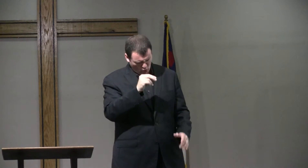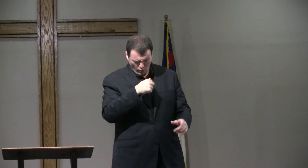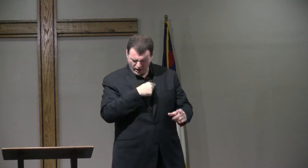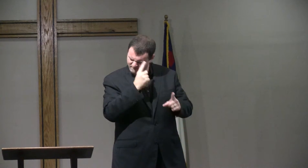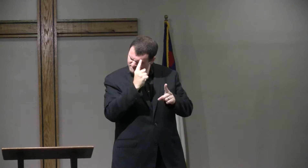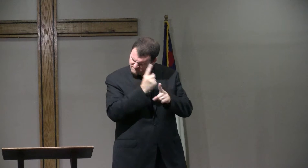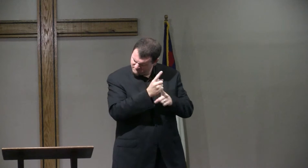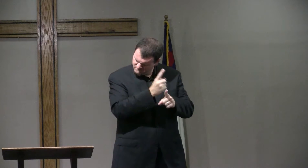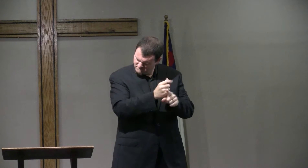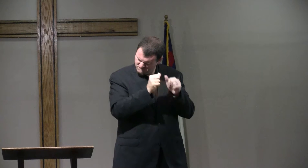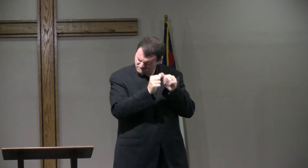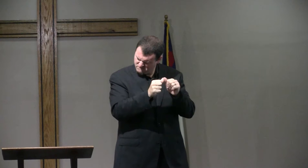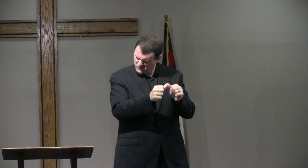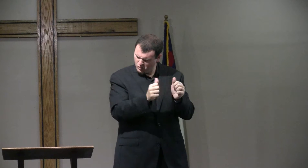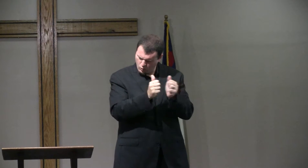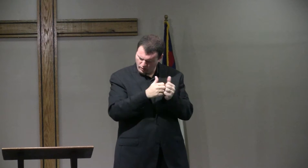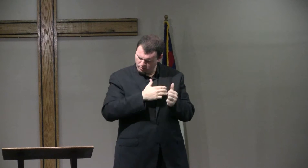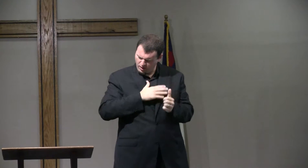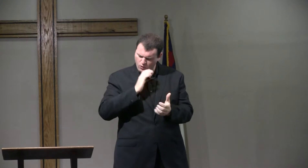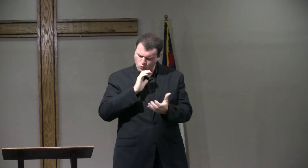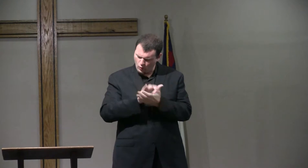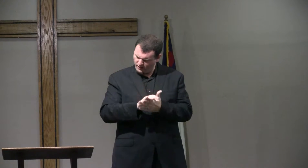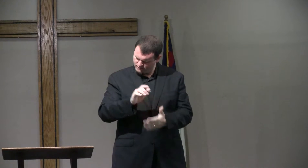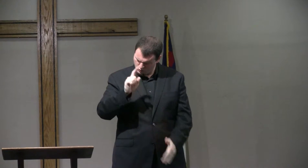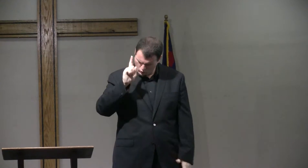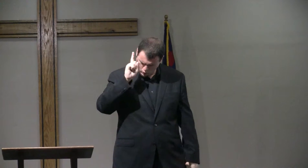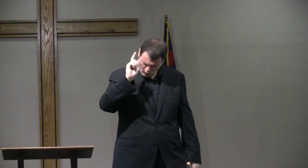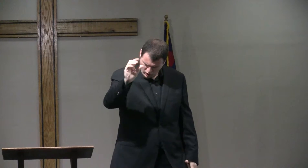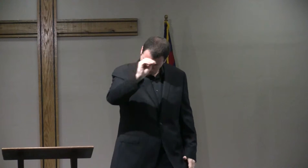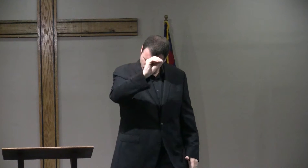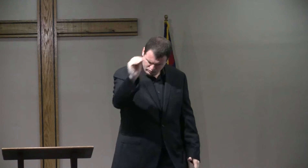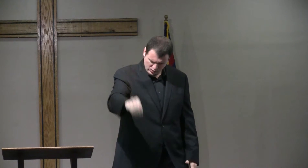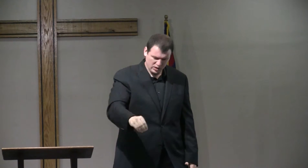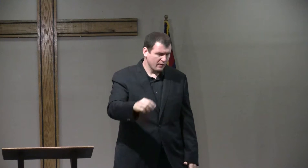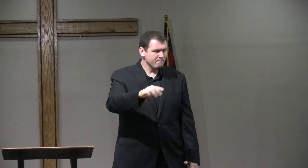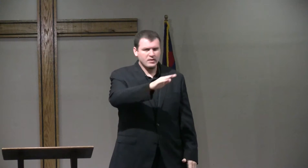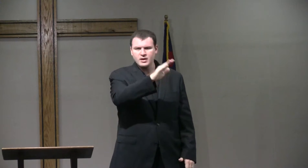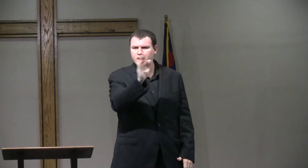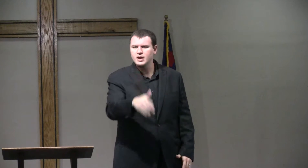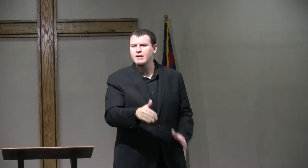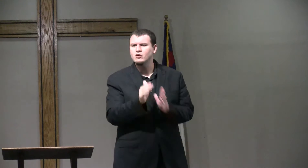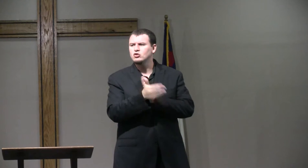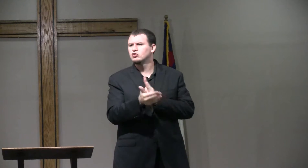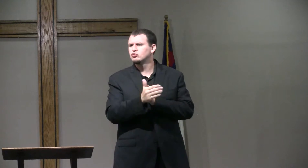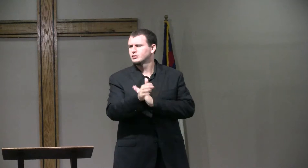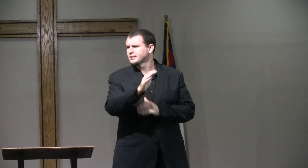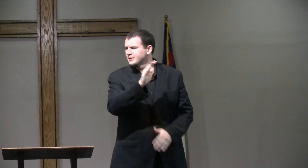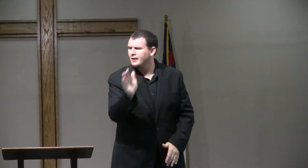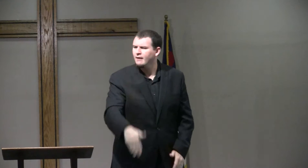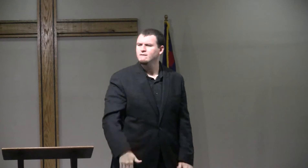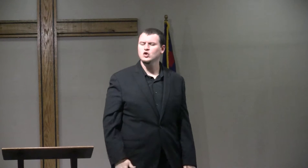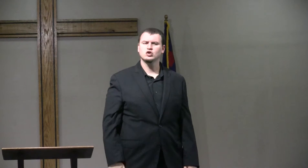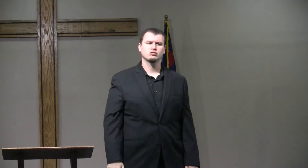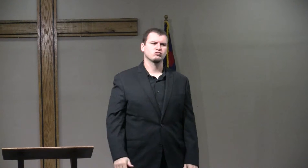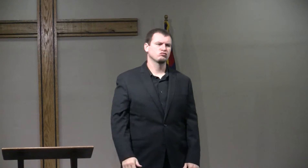Either way, or you could say, "Well, I've never committed adultery. I've been faithful to my wife 100%. I've never